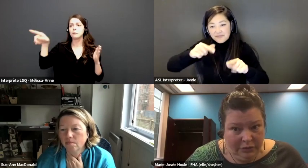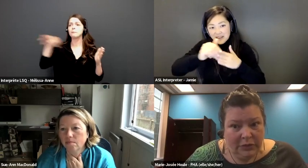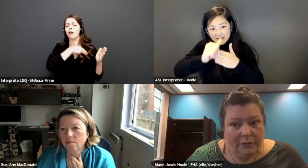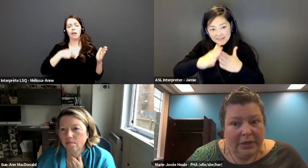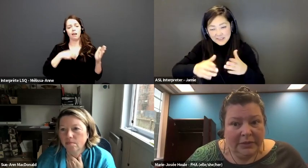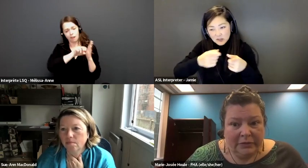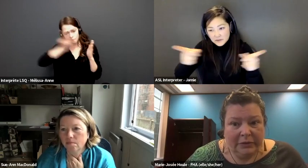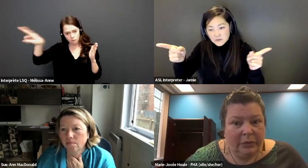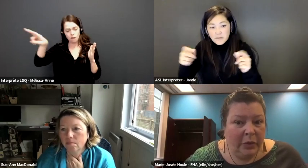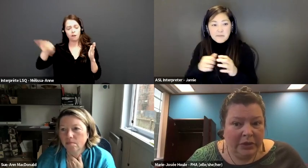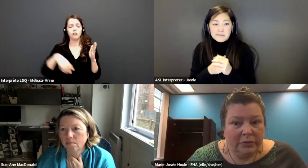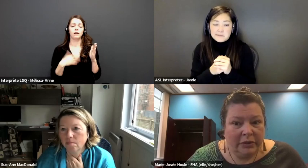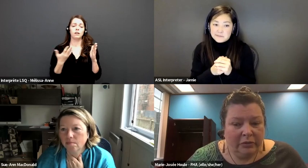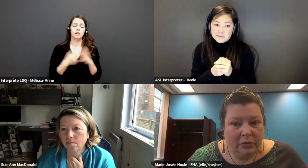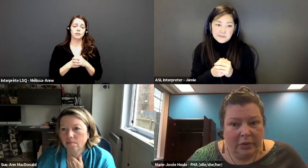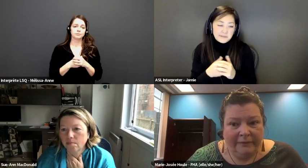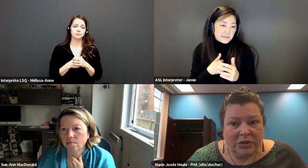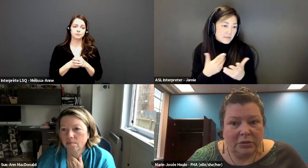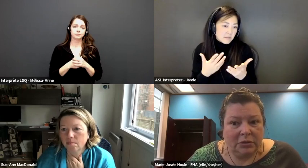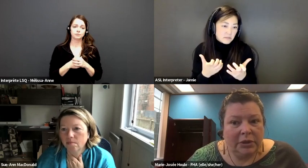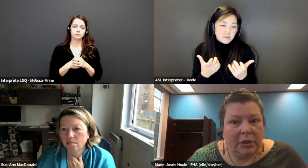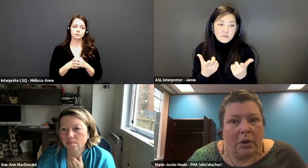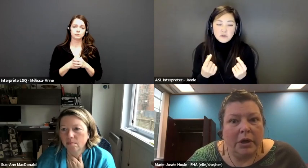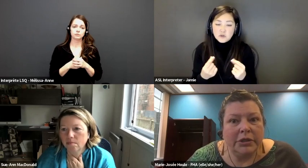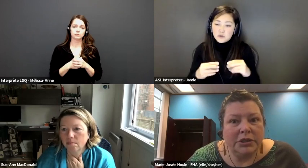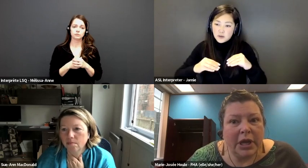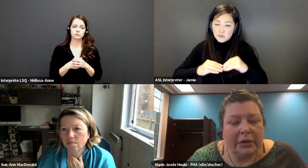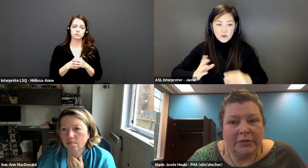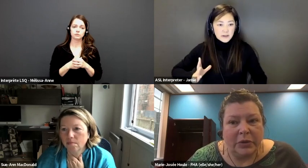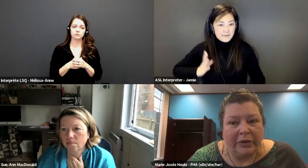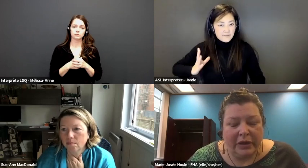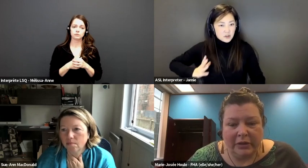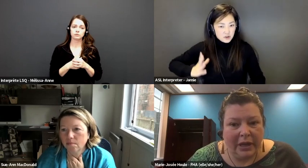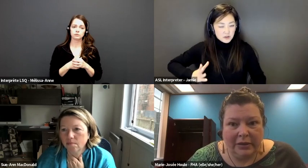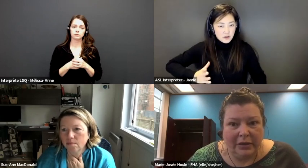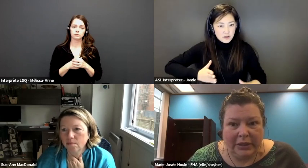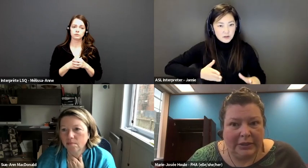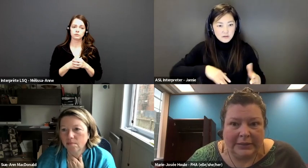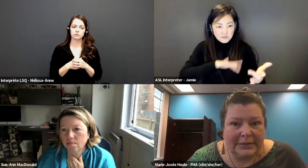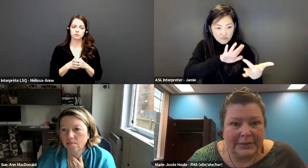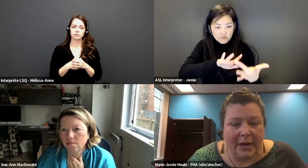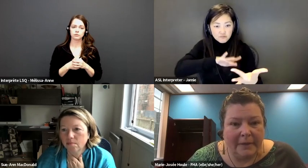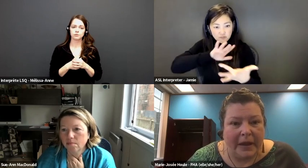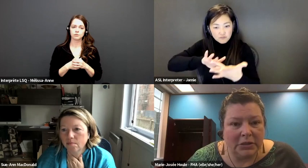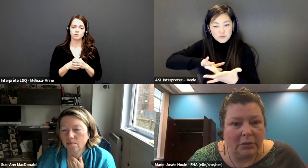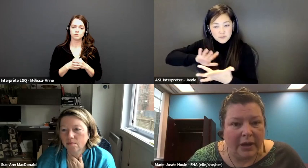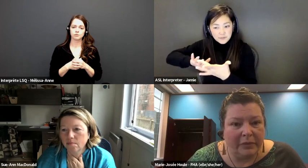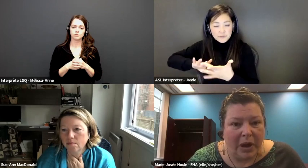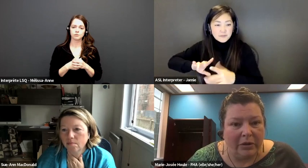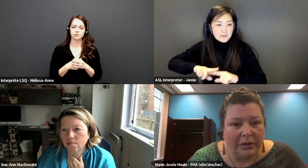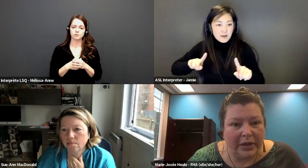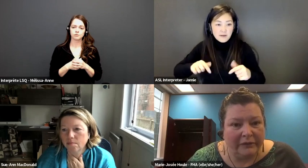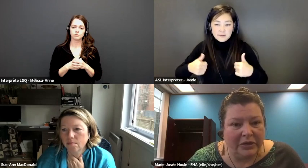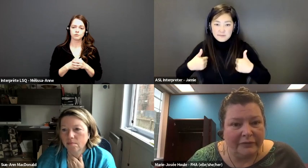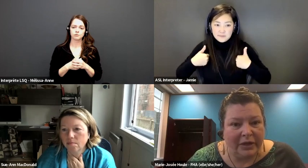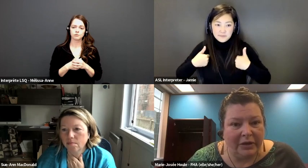through certain means. We want to do it through official, you know, large channels. But on the other hand, you know, I don't have the power